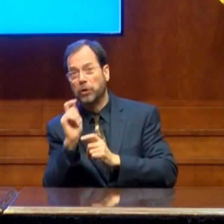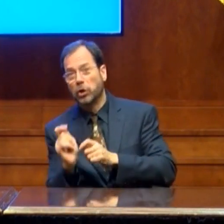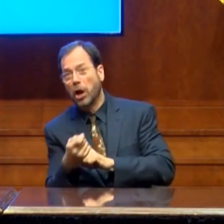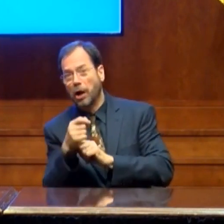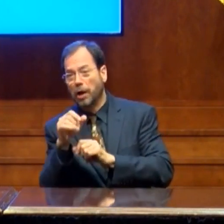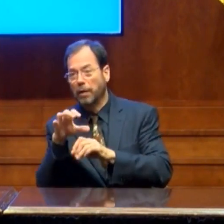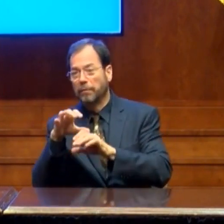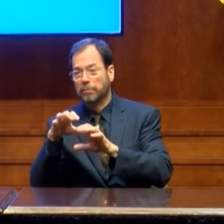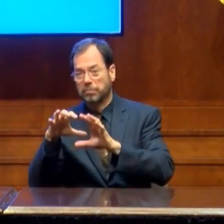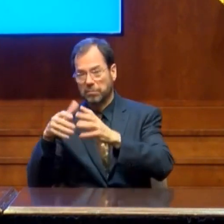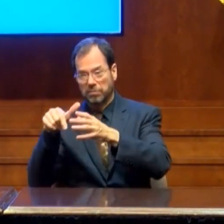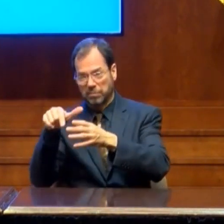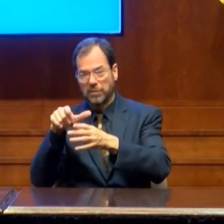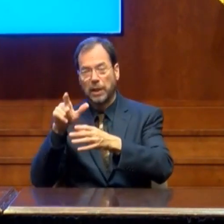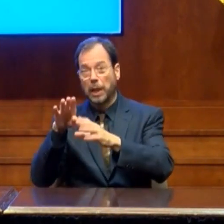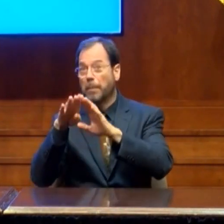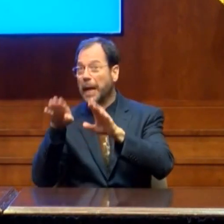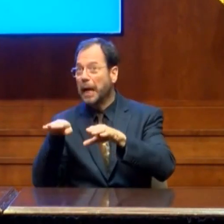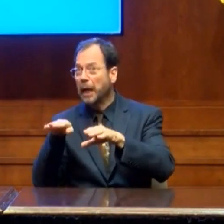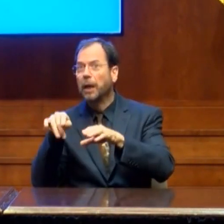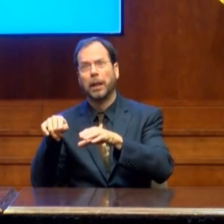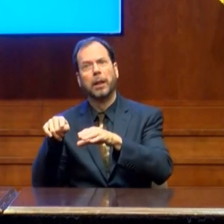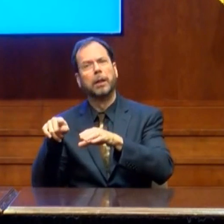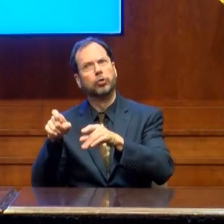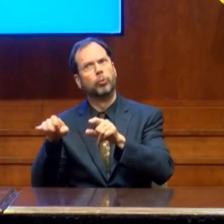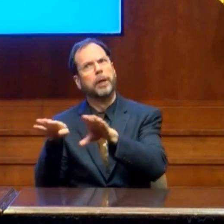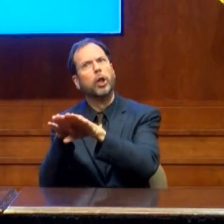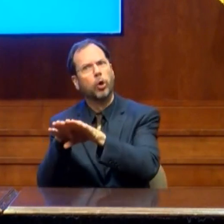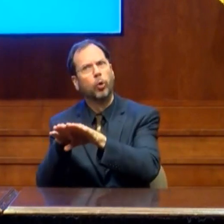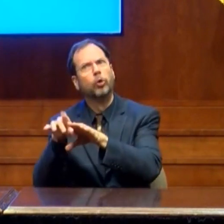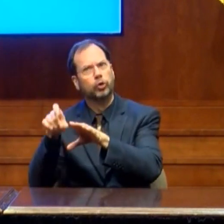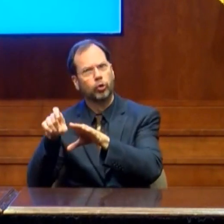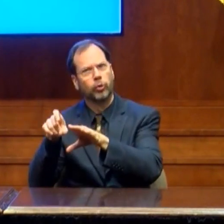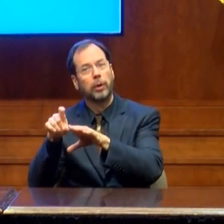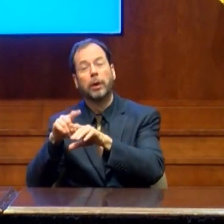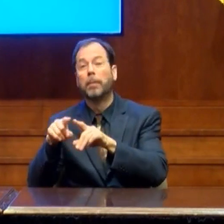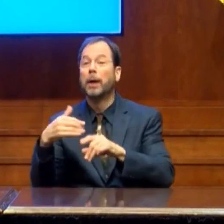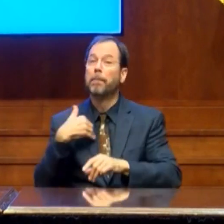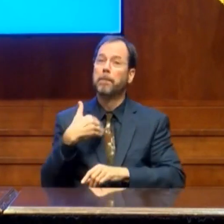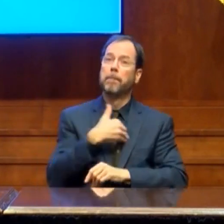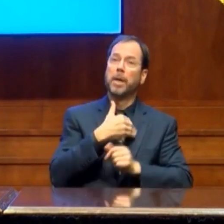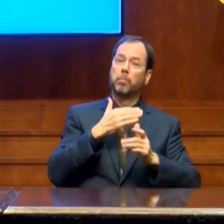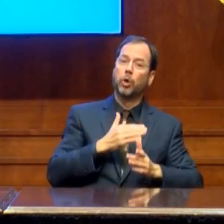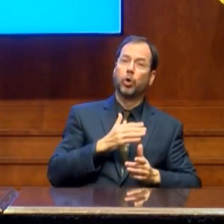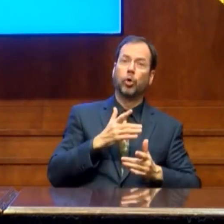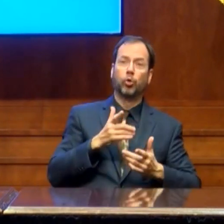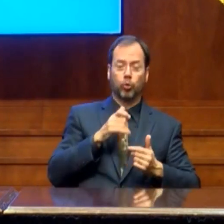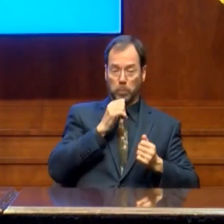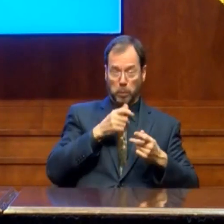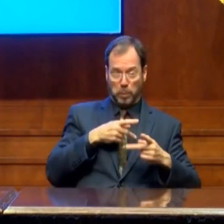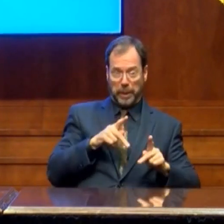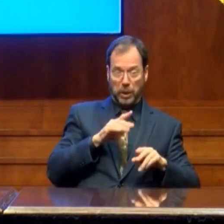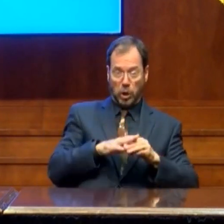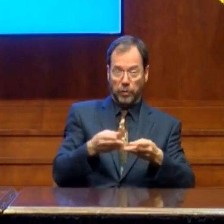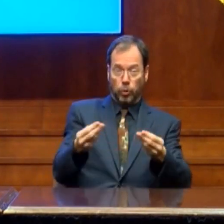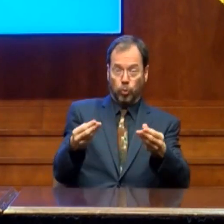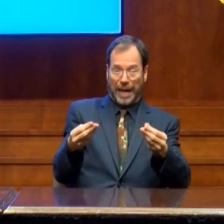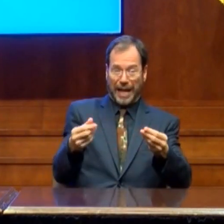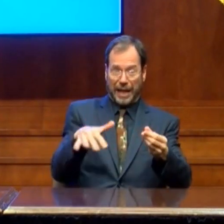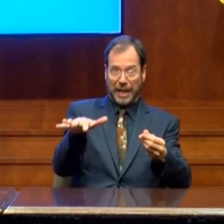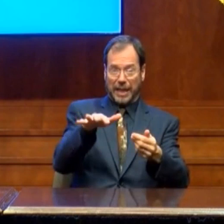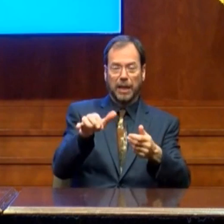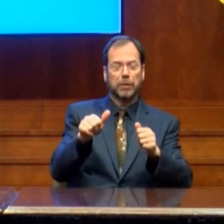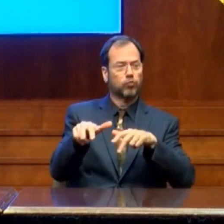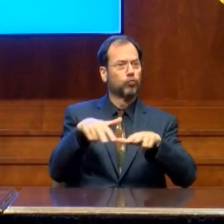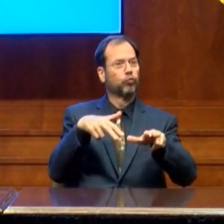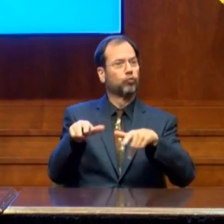private golf course. The clubhouse is supposed to be closed, but members who are authorized to be on that